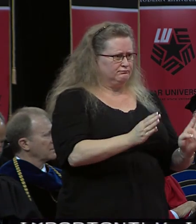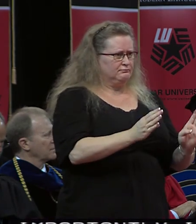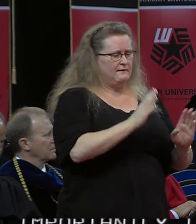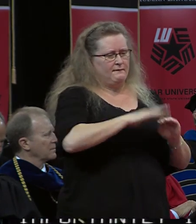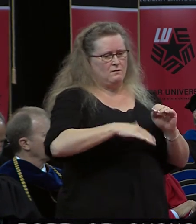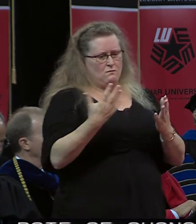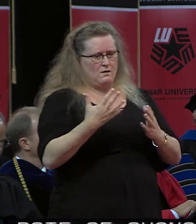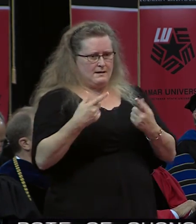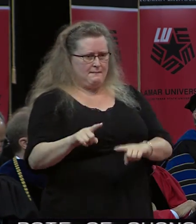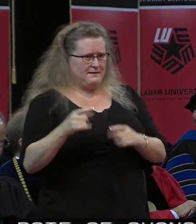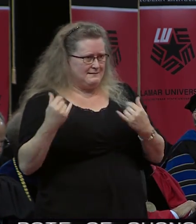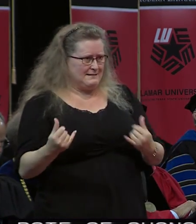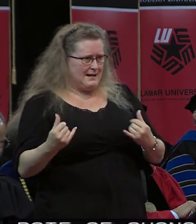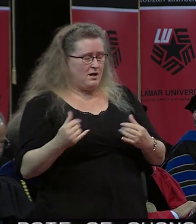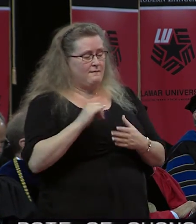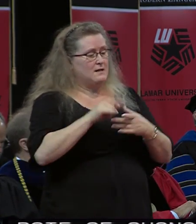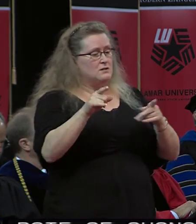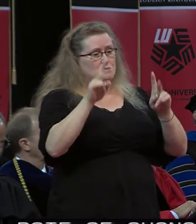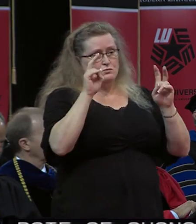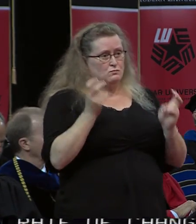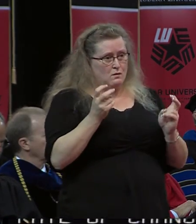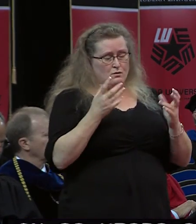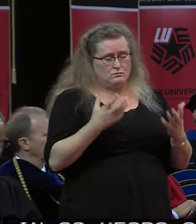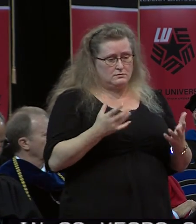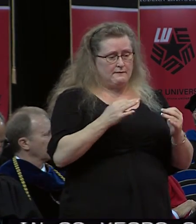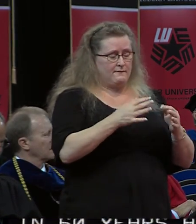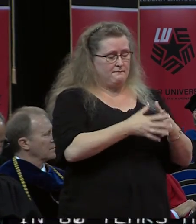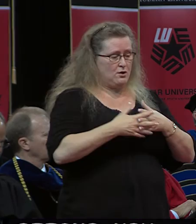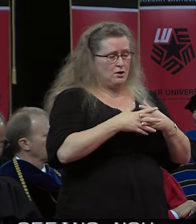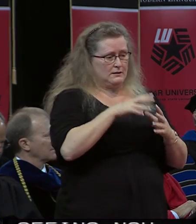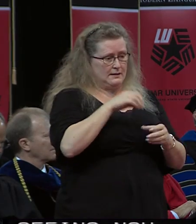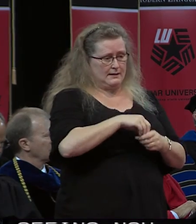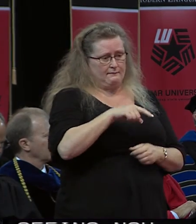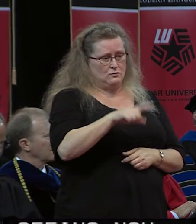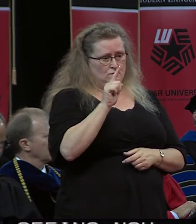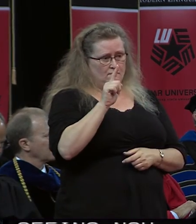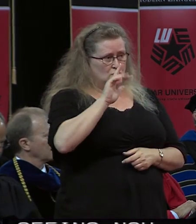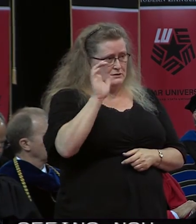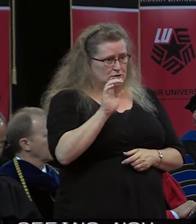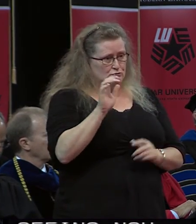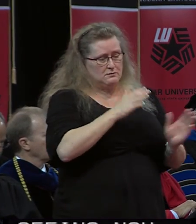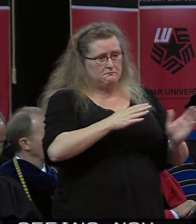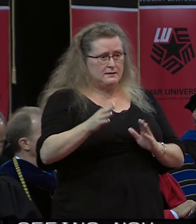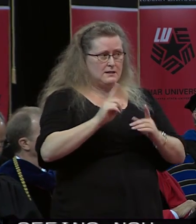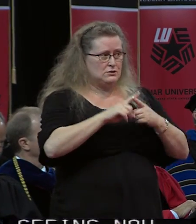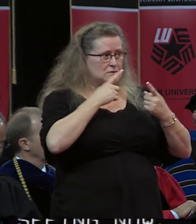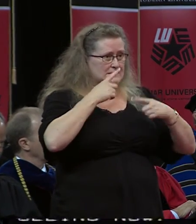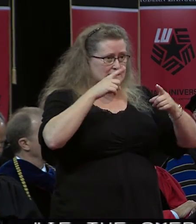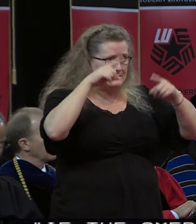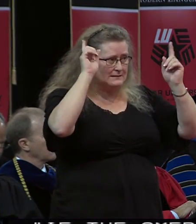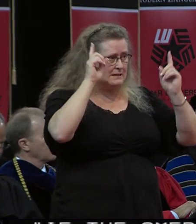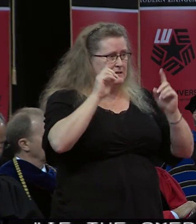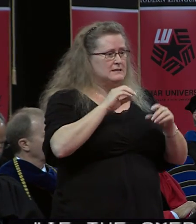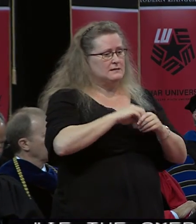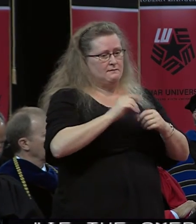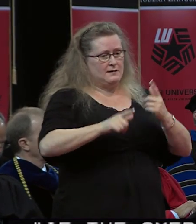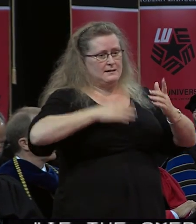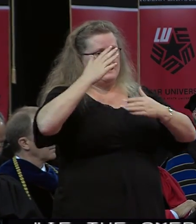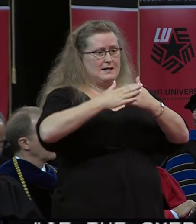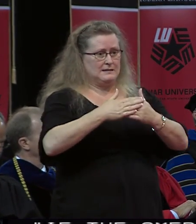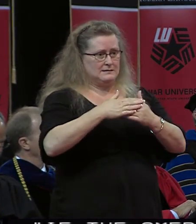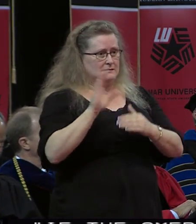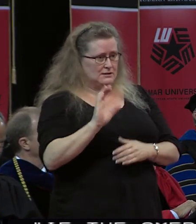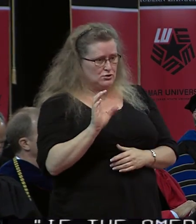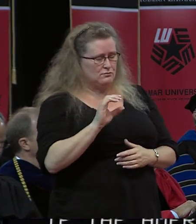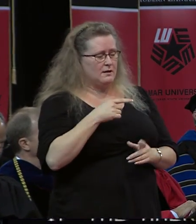quote. If the American of the 21st century plans to succeed amid the accelerations of the next century, he or